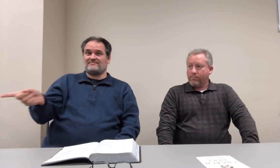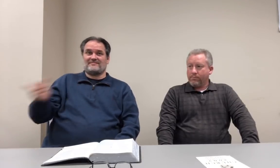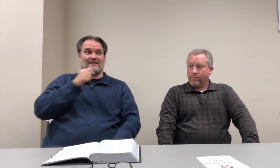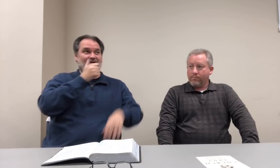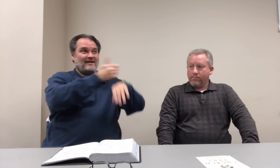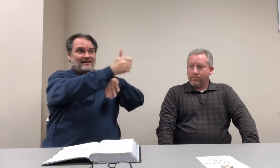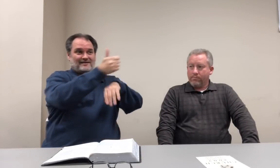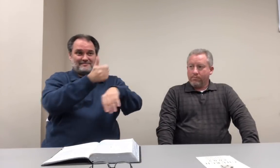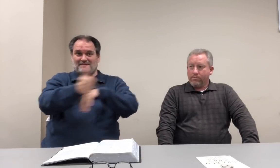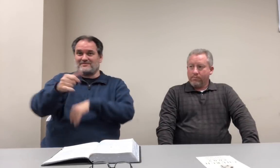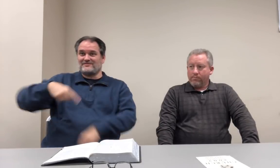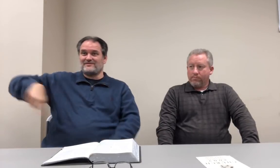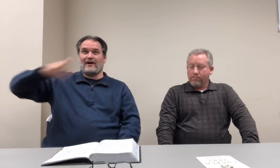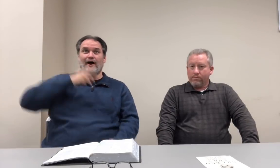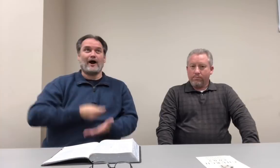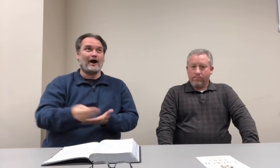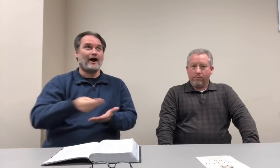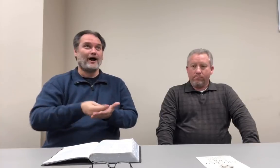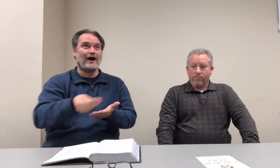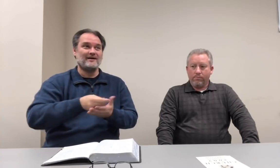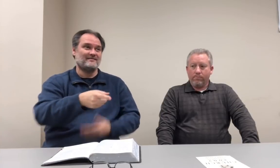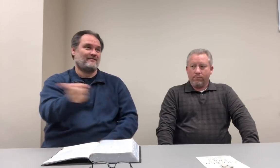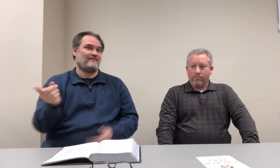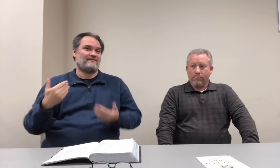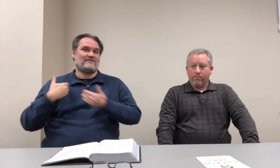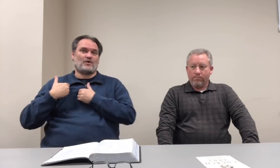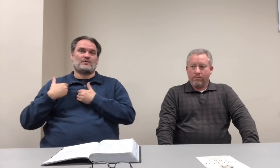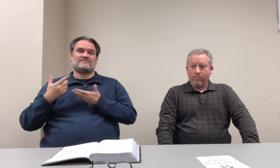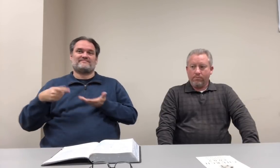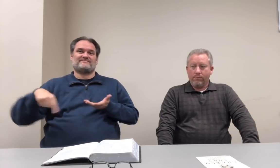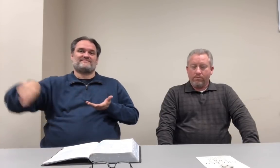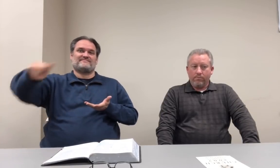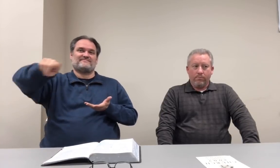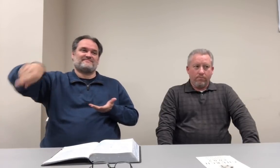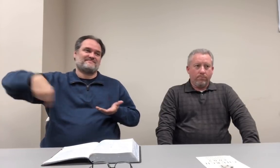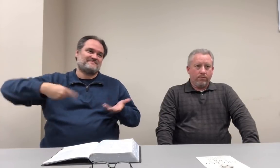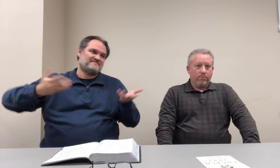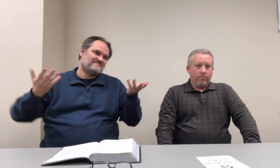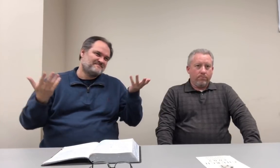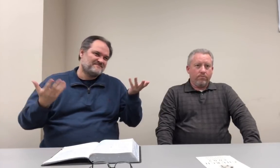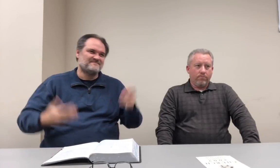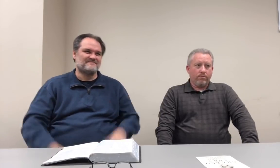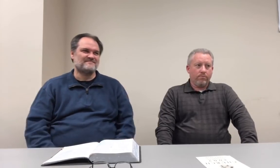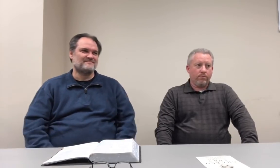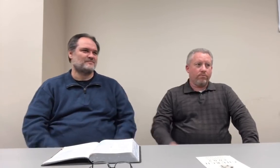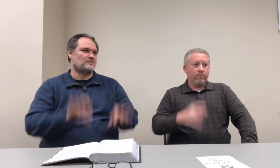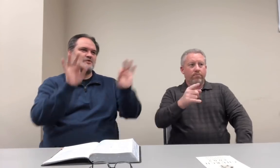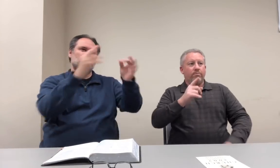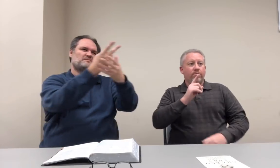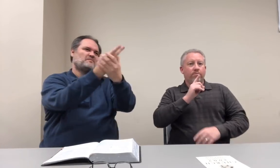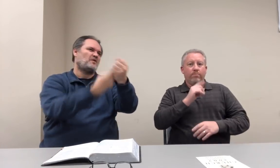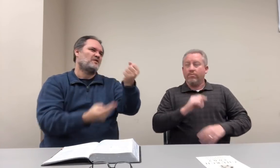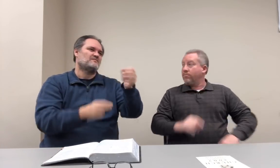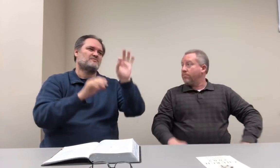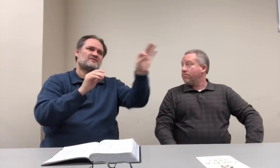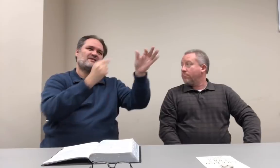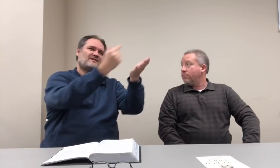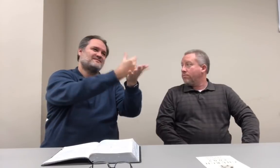When the Lord gave the word to Malachi, the Lord did not change. And then we mentioned the second part. Therefore, you all, the children of Jacob, are not